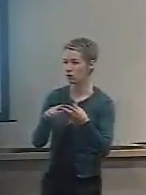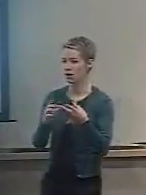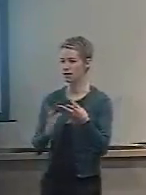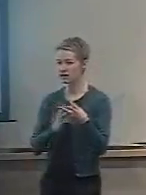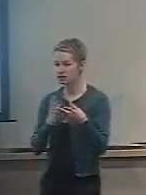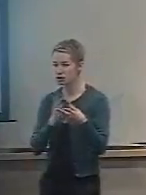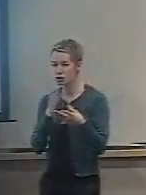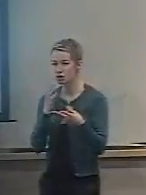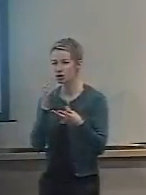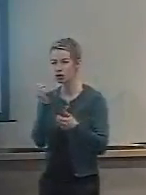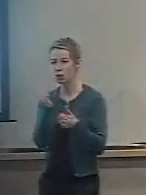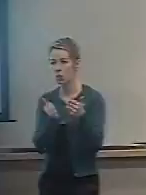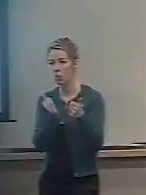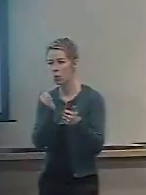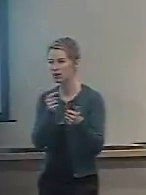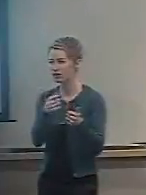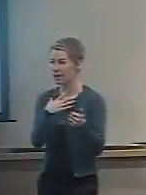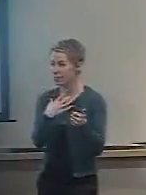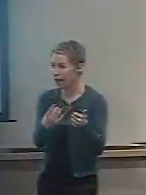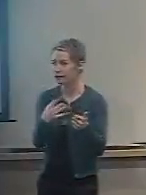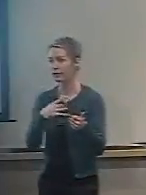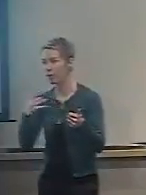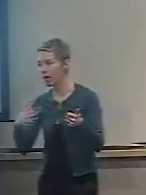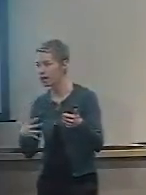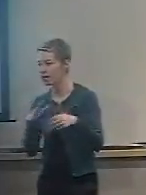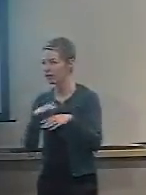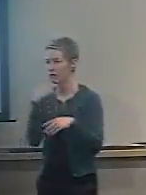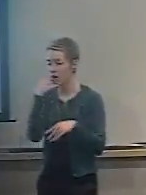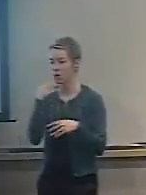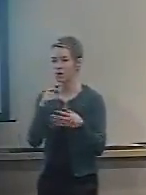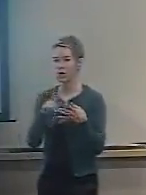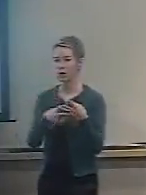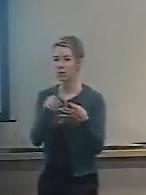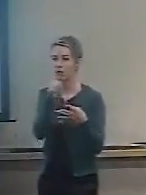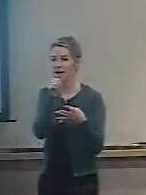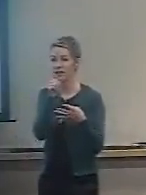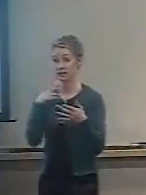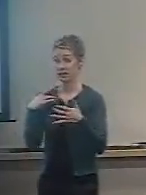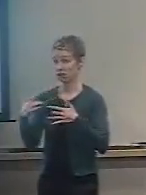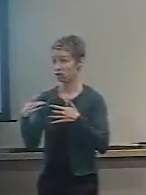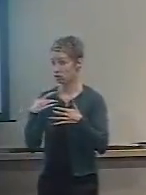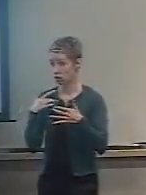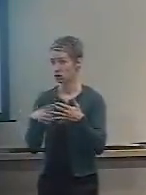features, what features you like on the phone, and privacy concerns.